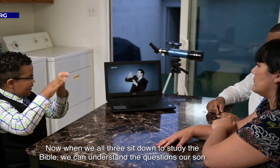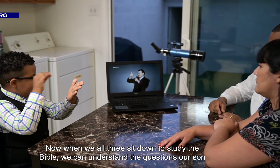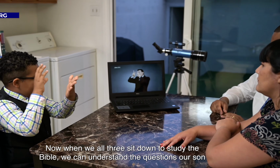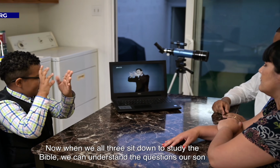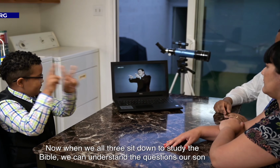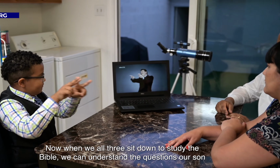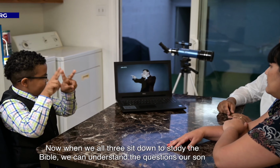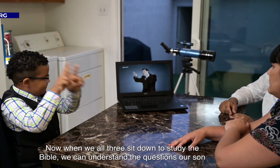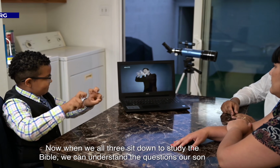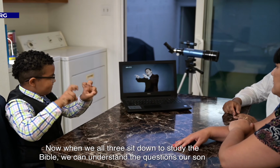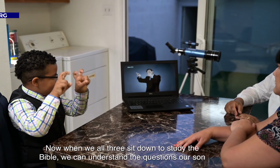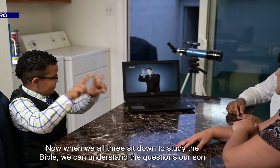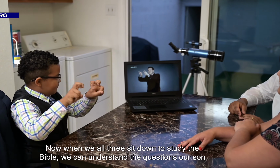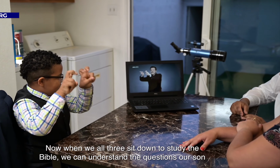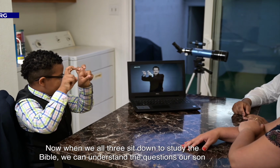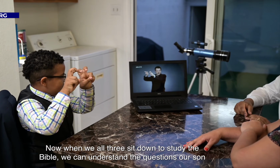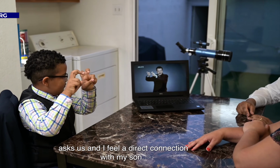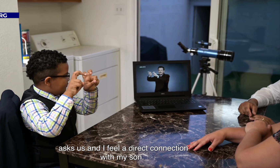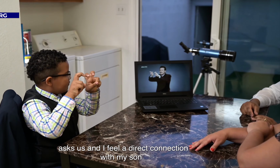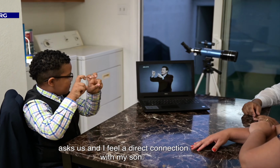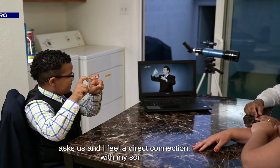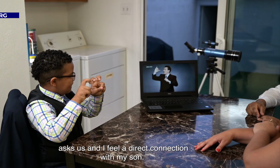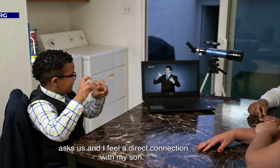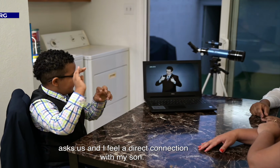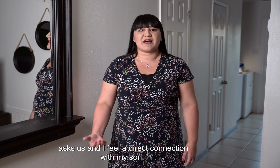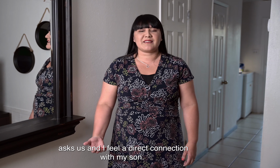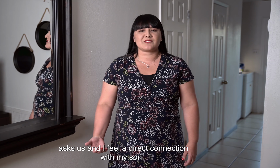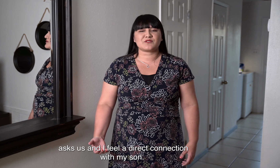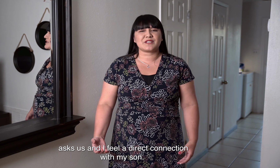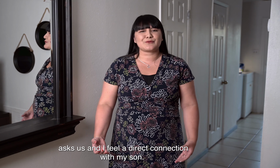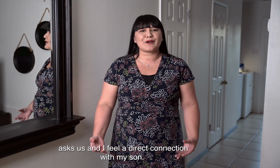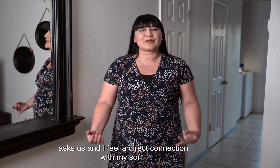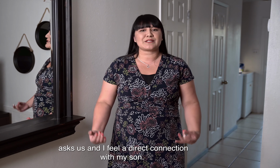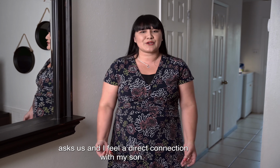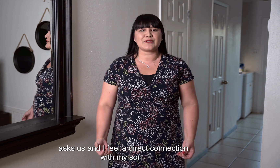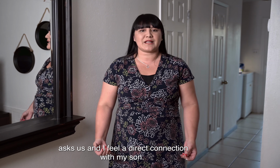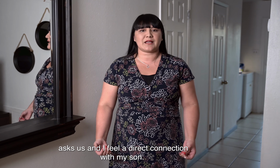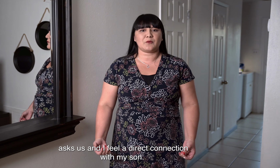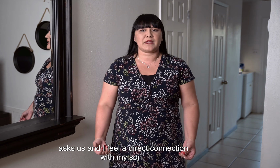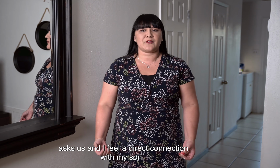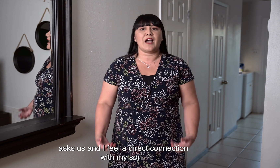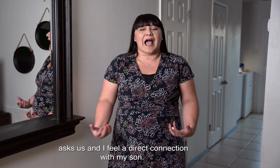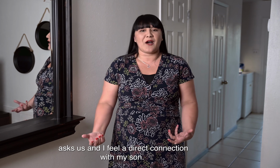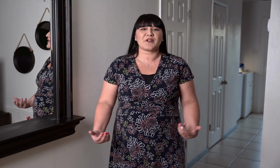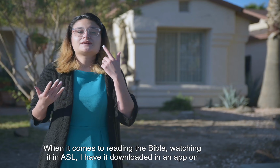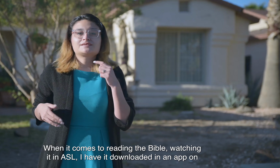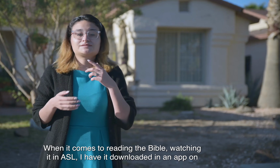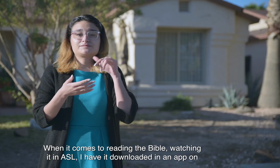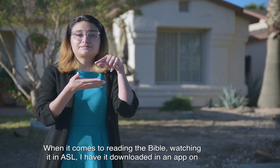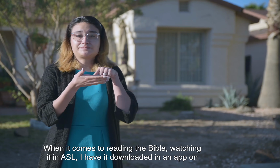the Bible, we can understand the questions our son asks us, and I feel a direct connection with my